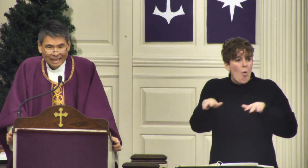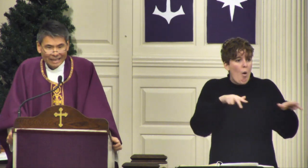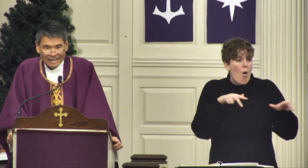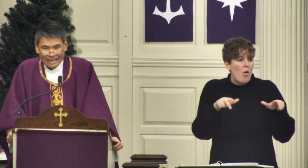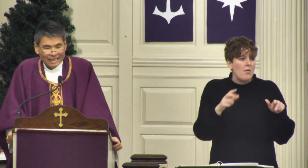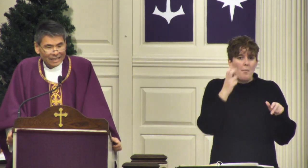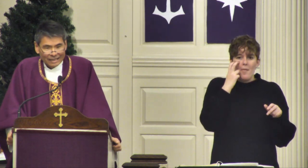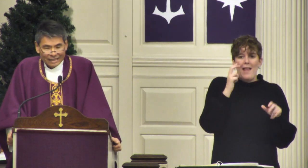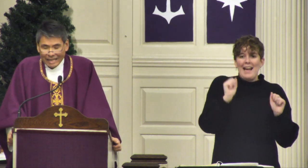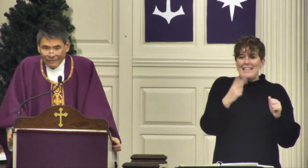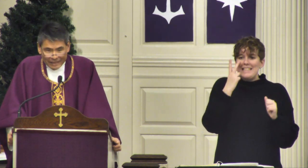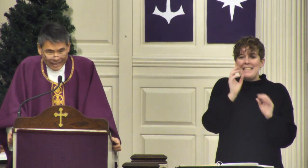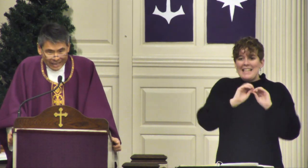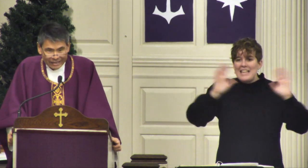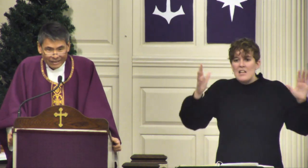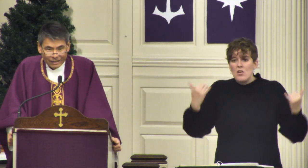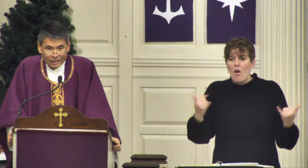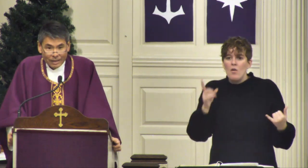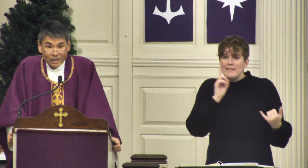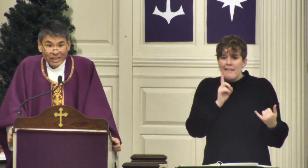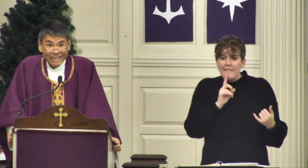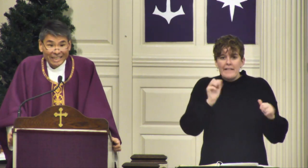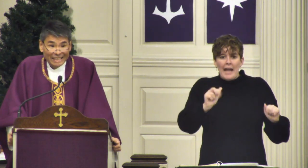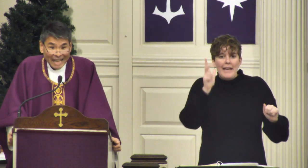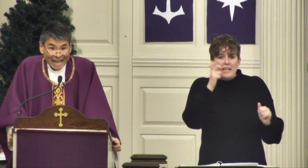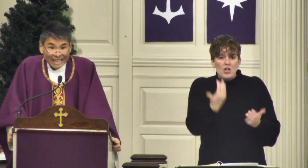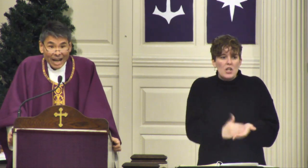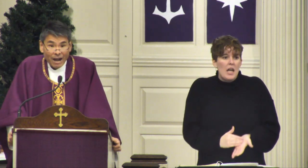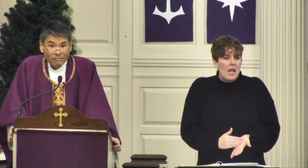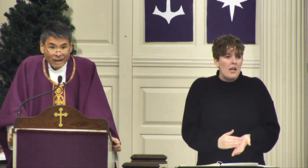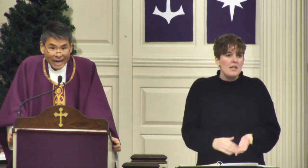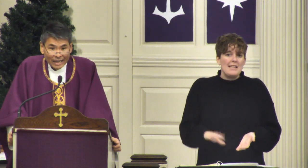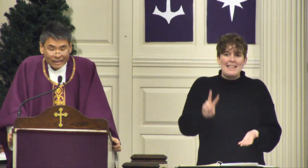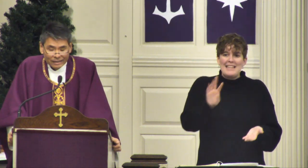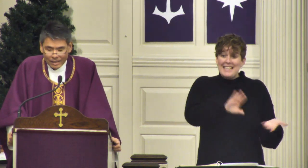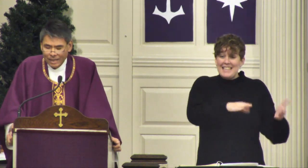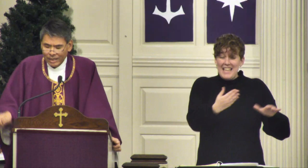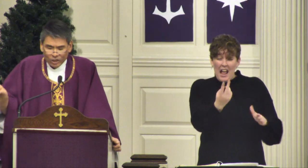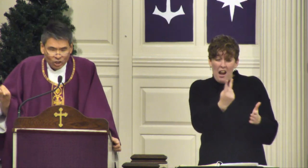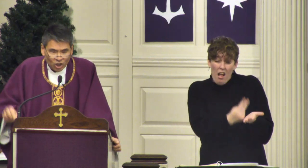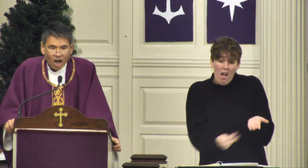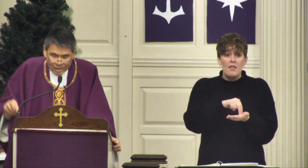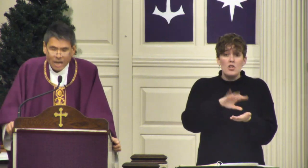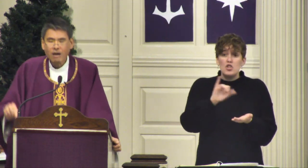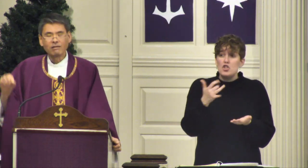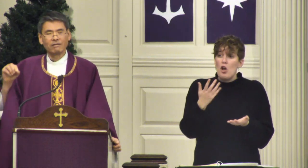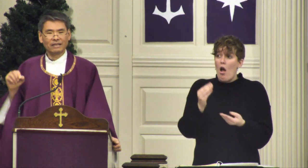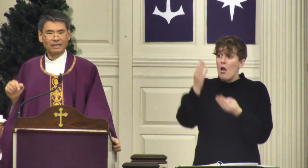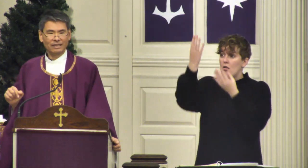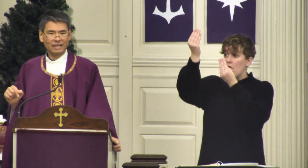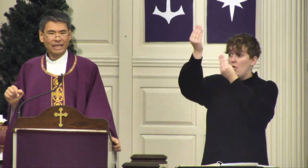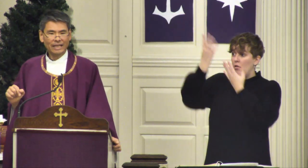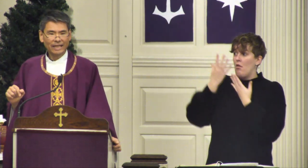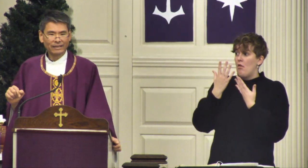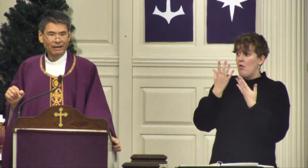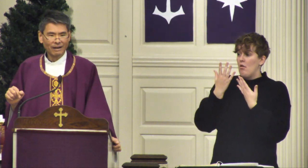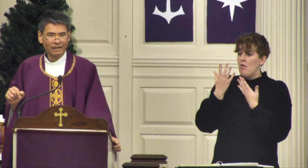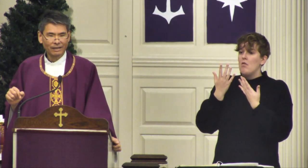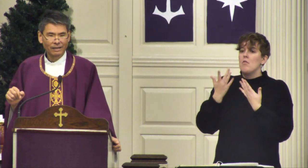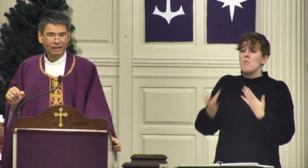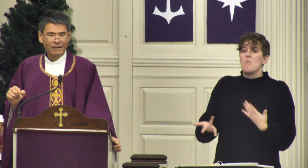see, the deaf hear, the dead are raised, John knows in his